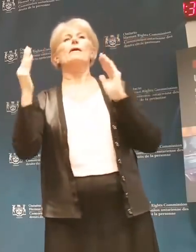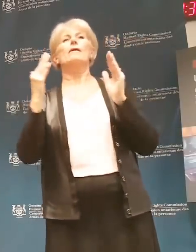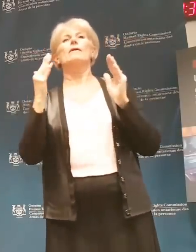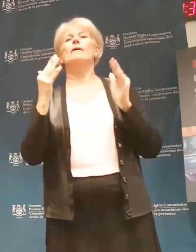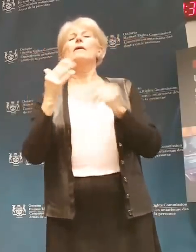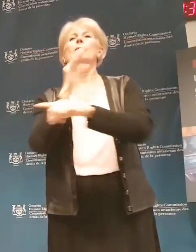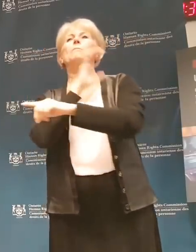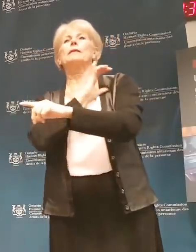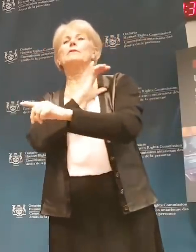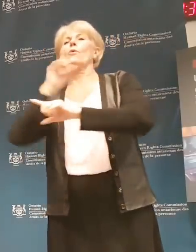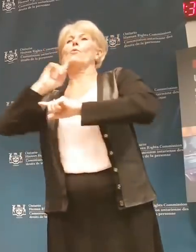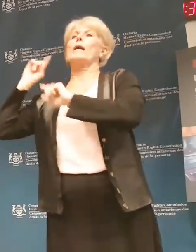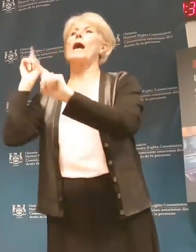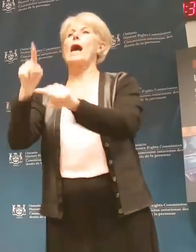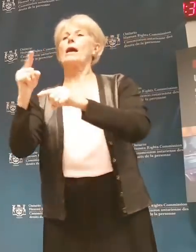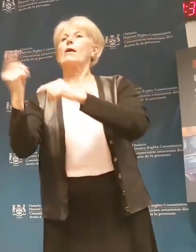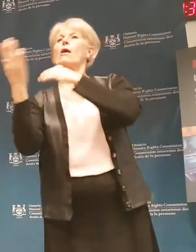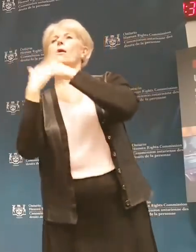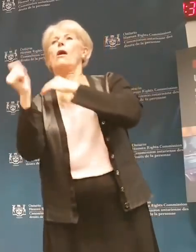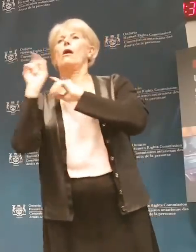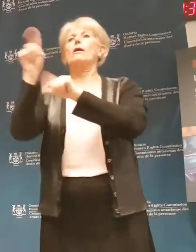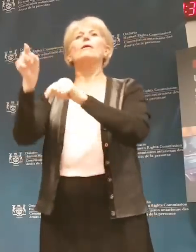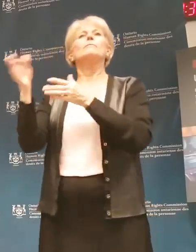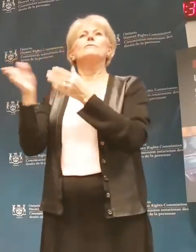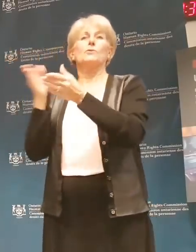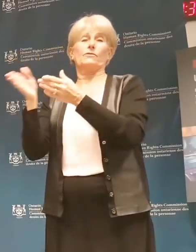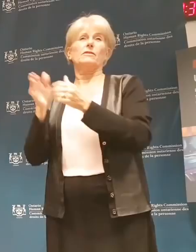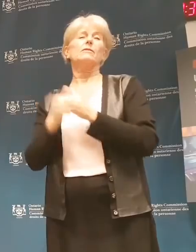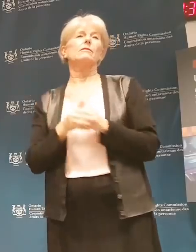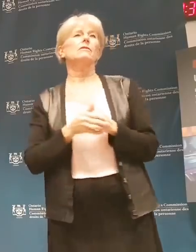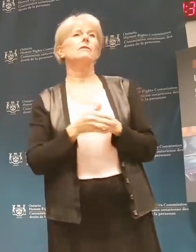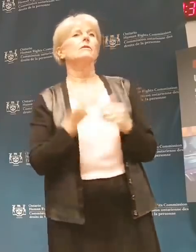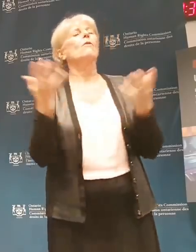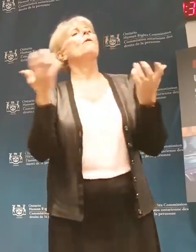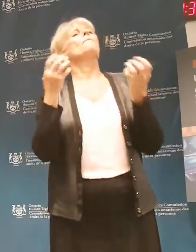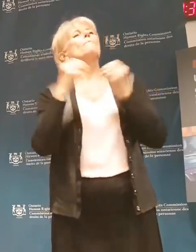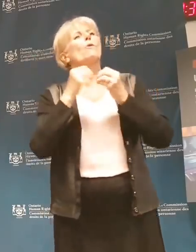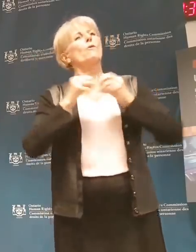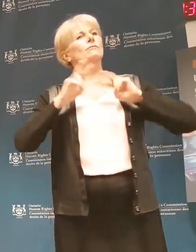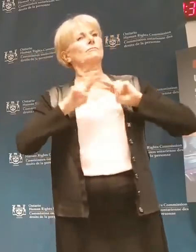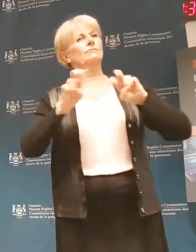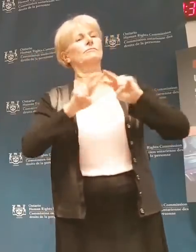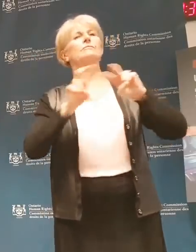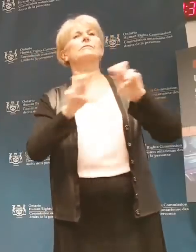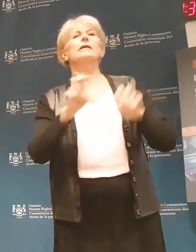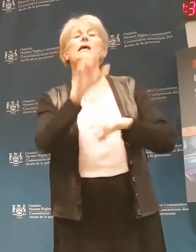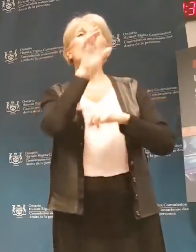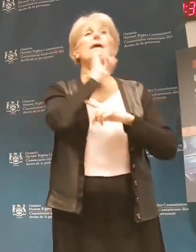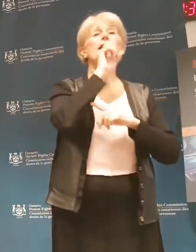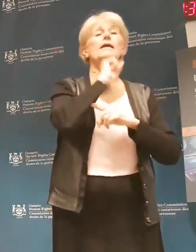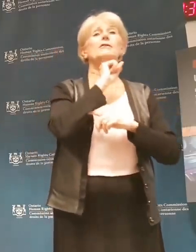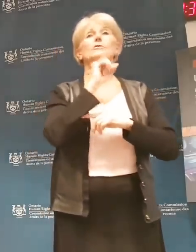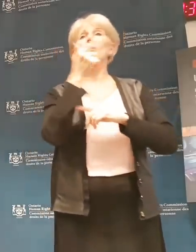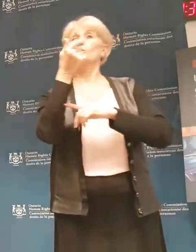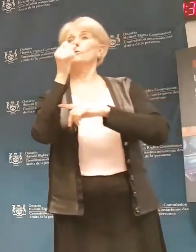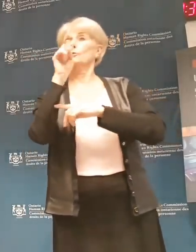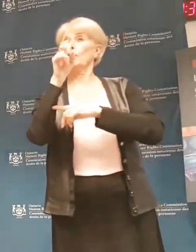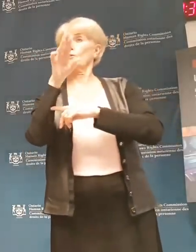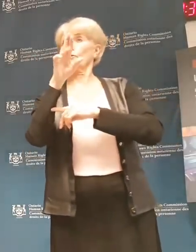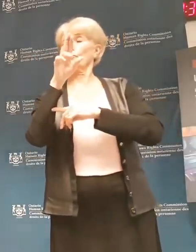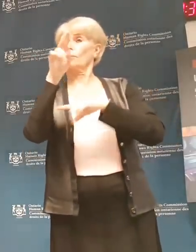in which the police are reacting to a call for service. We also want to do further analysis on age and gender